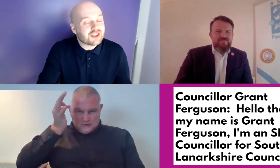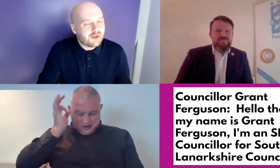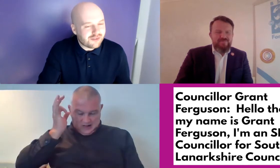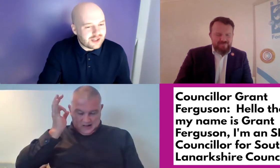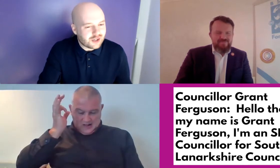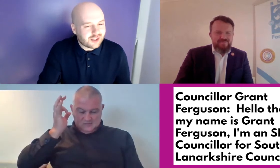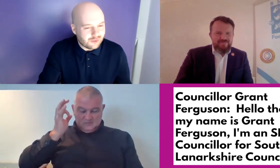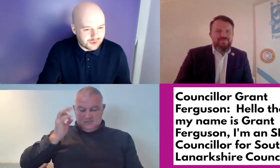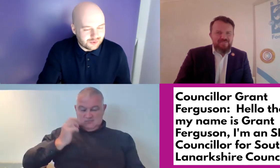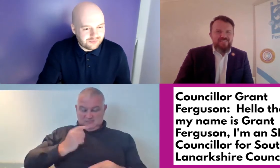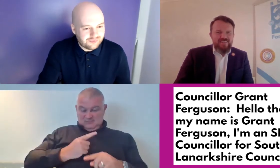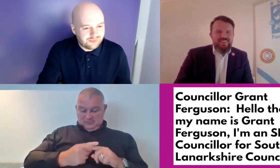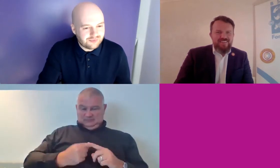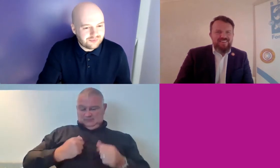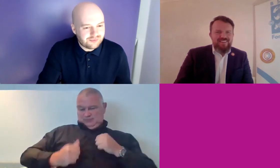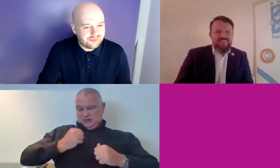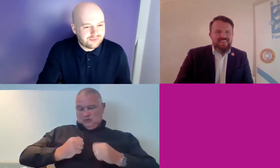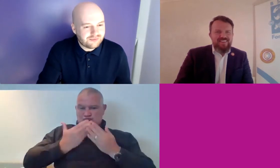for South Lanarkshire Council.